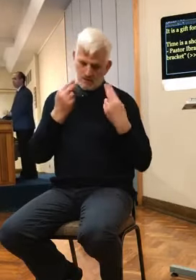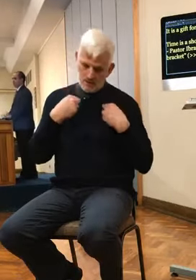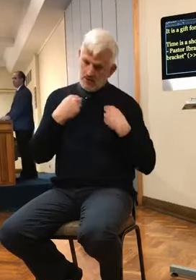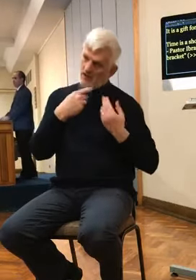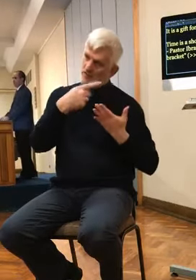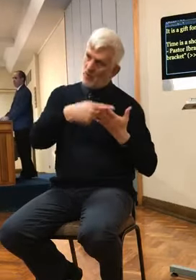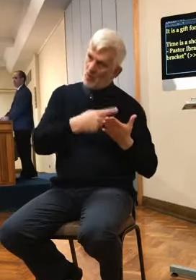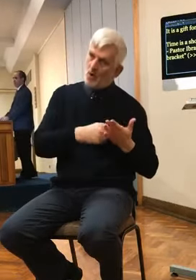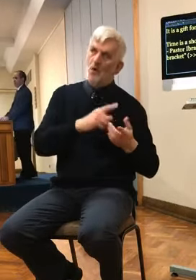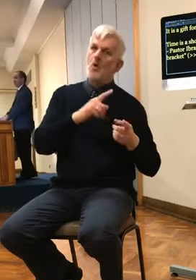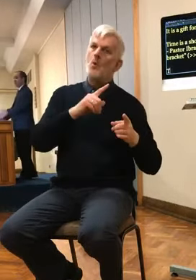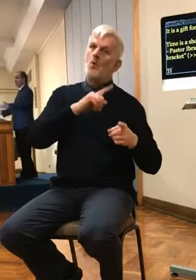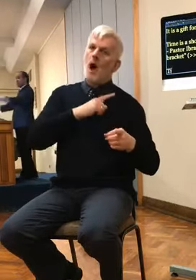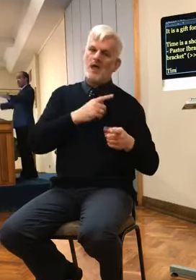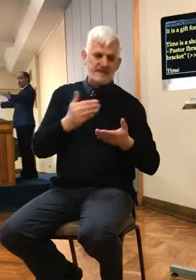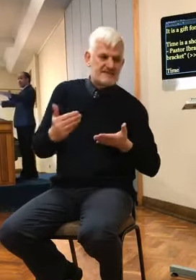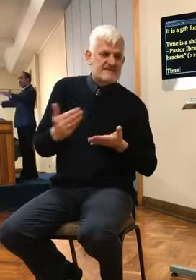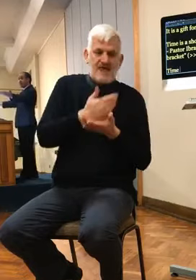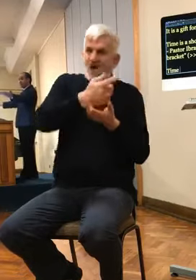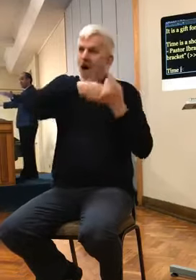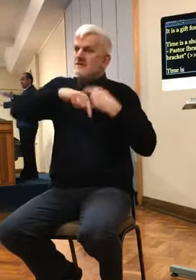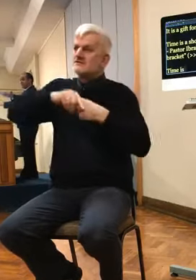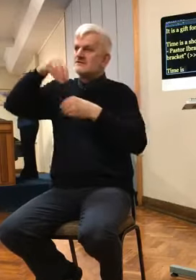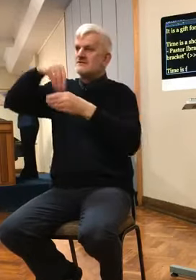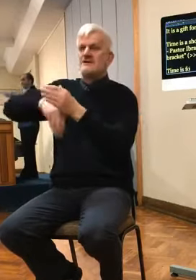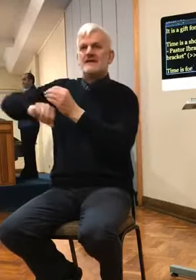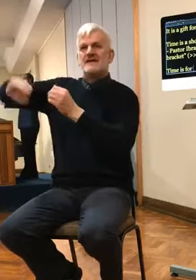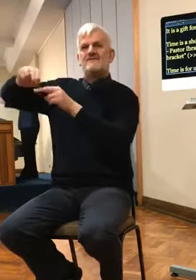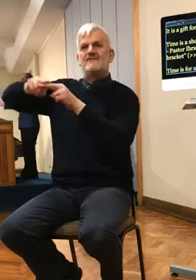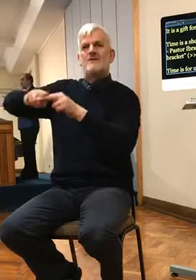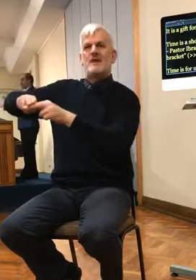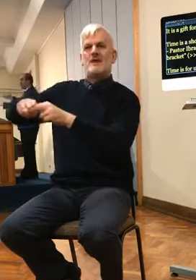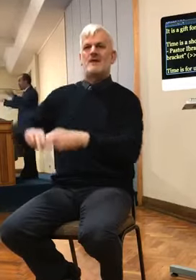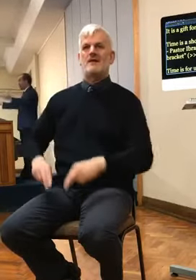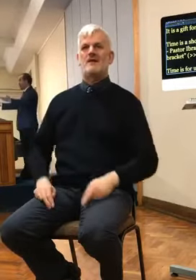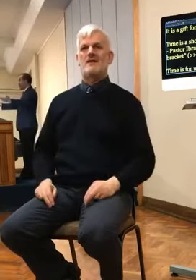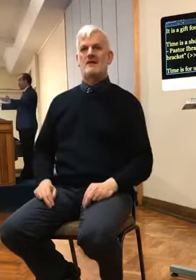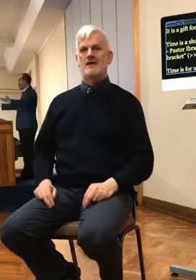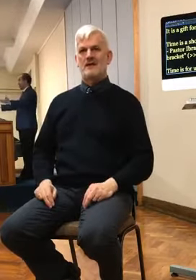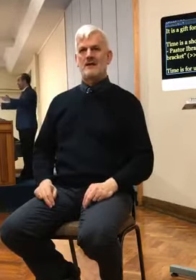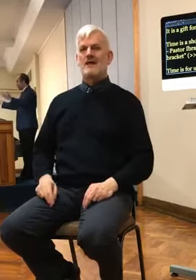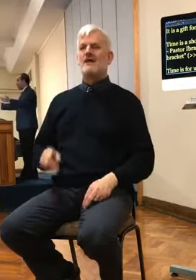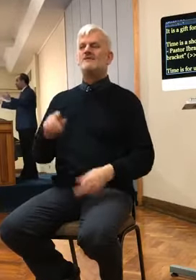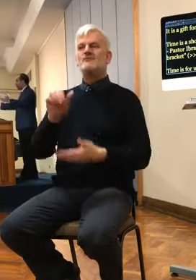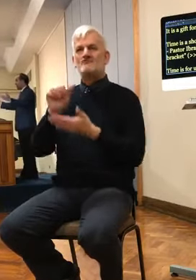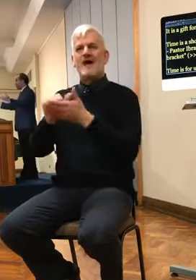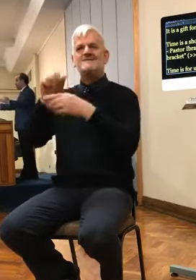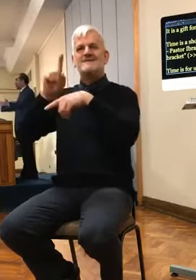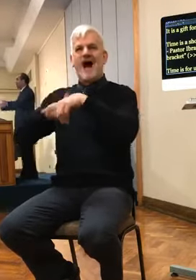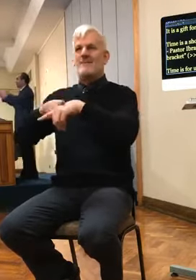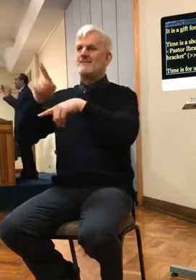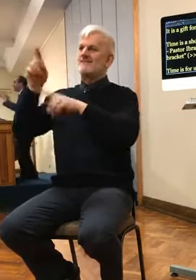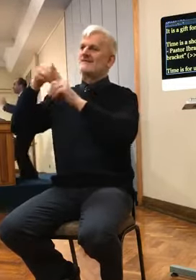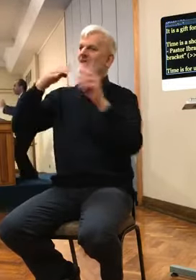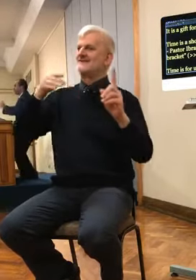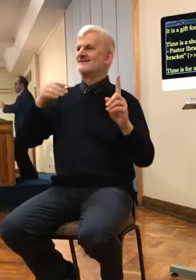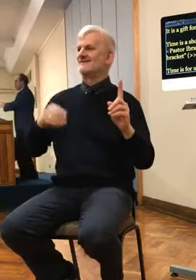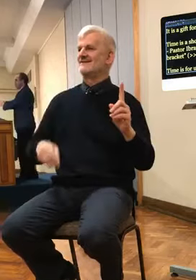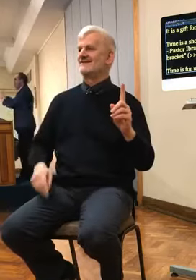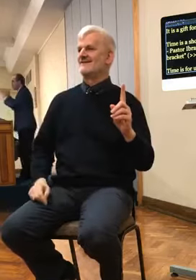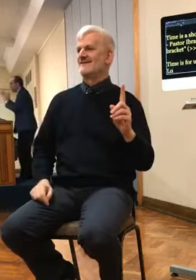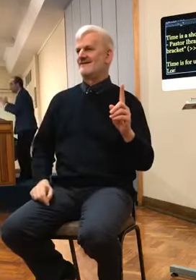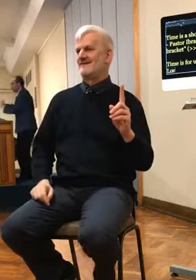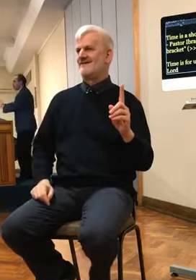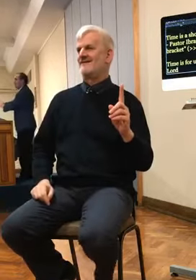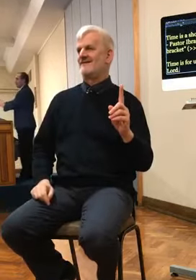the family of God. So time is precious. You can see there is something beneficial that God has done in due